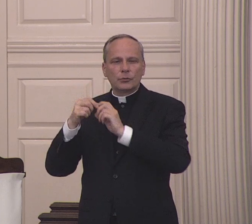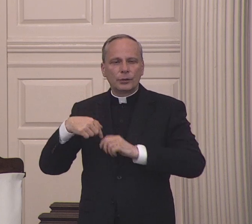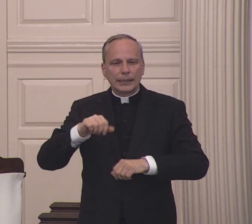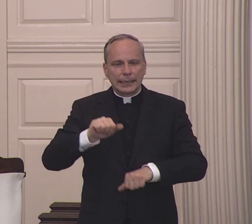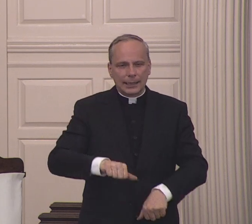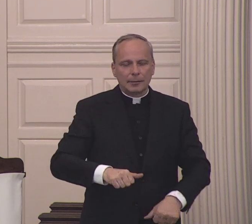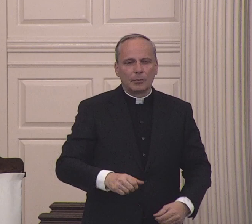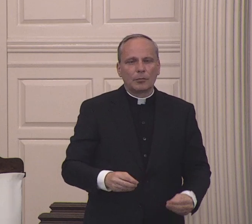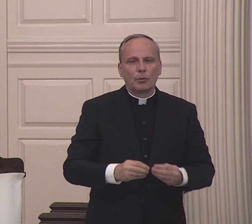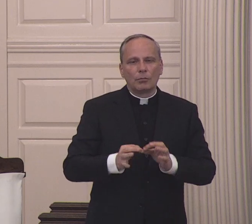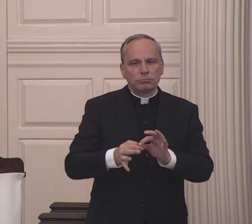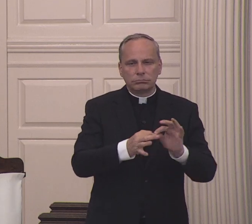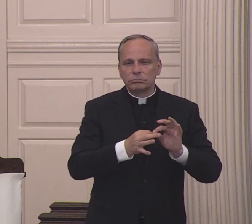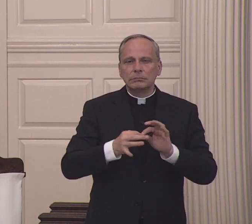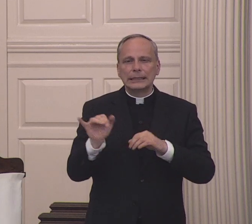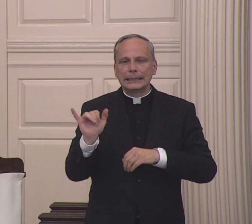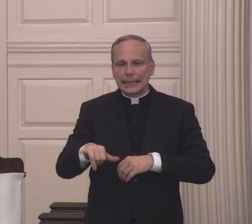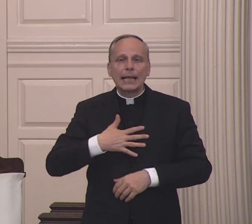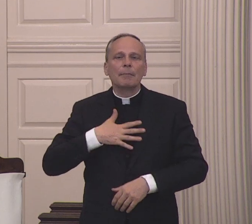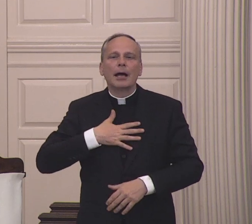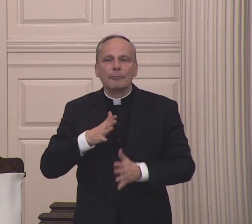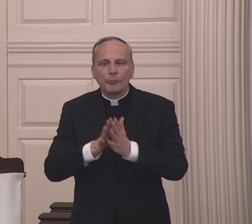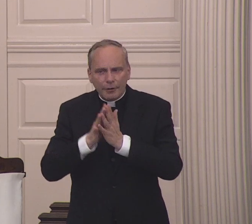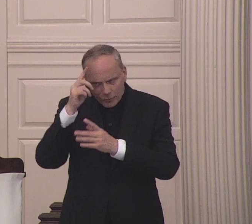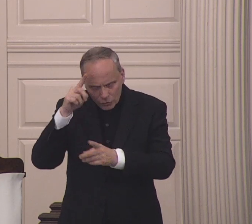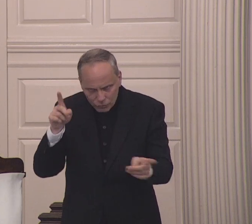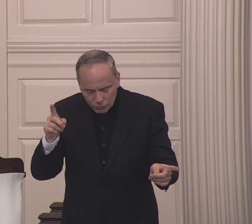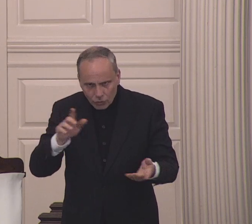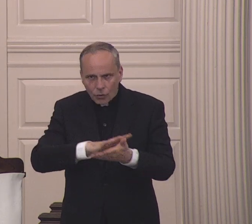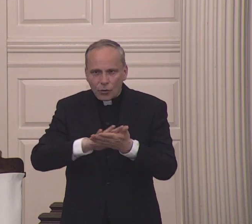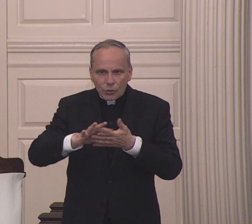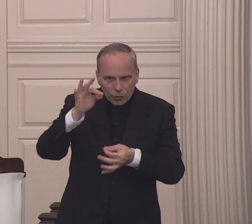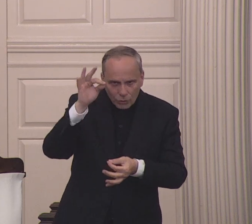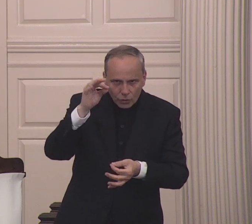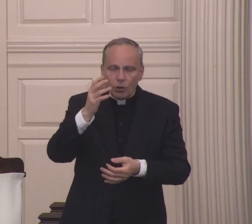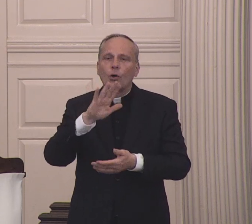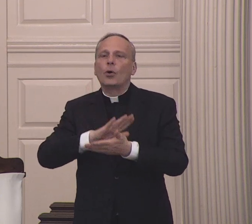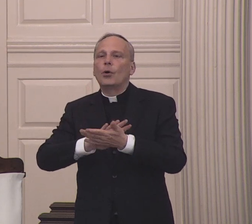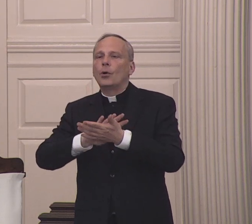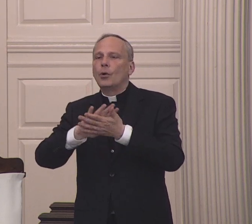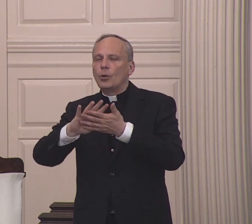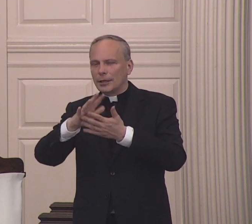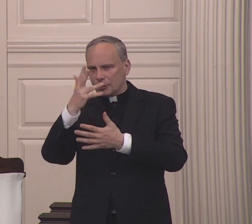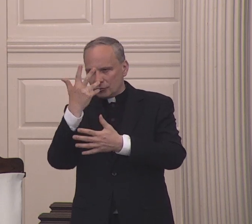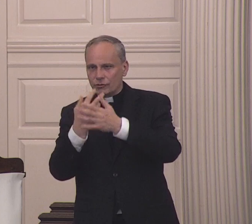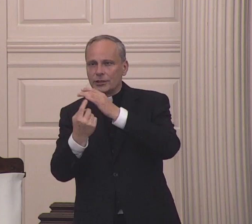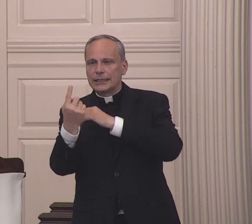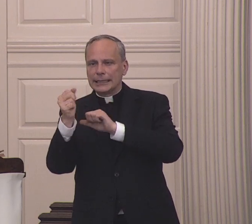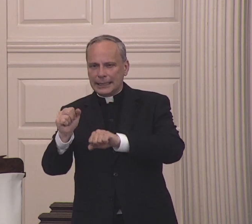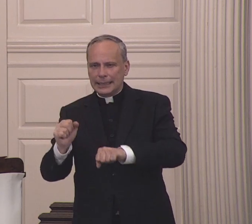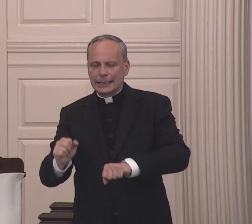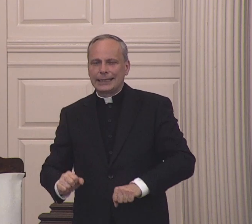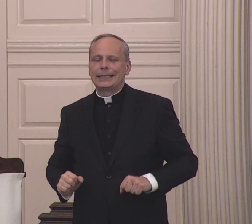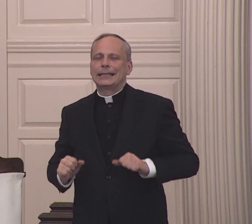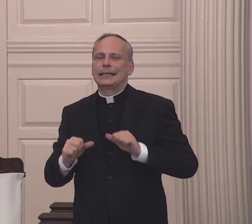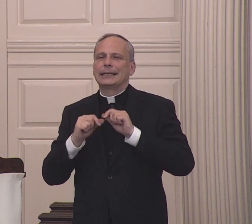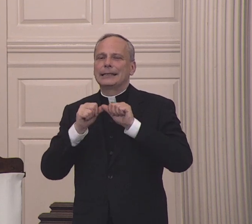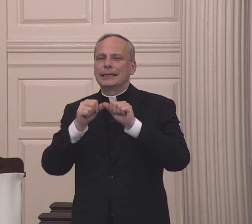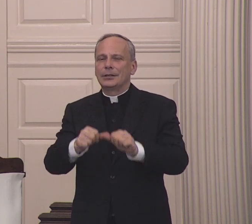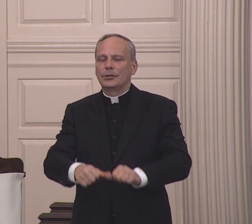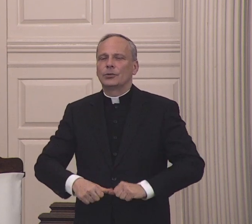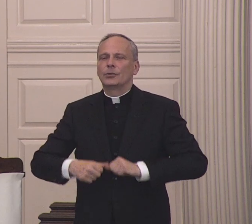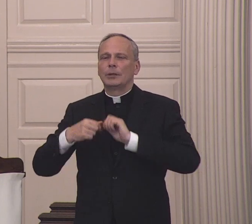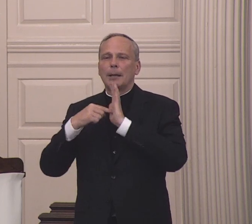prayer. This is my prayer for you, that the Holy Spirit, the Holy Trinity, can continue to be our model